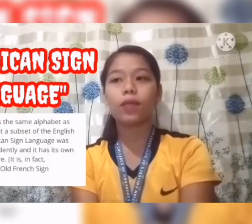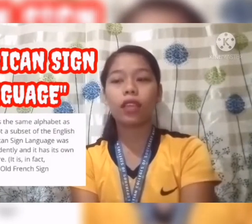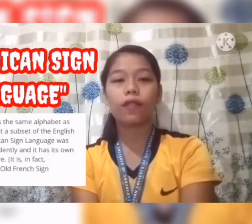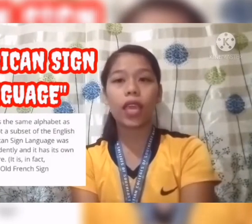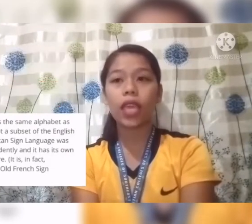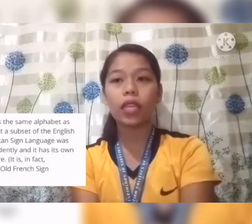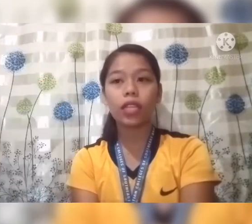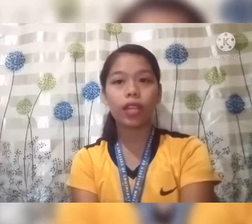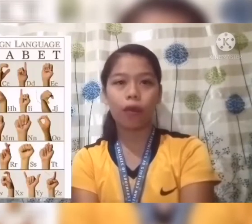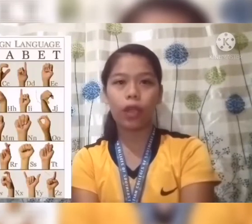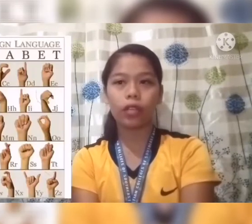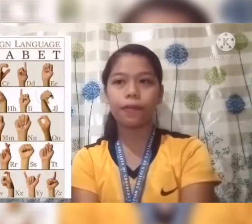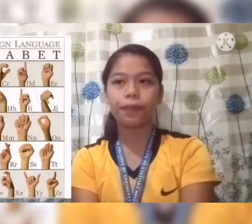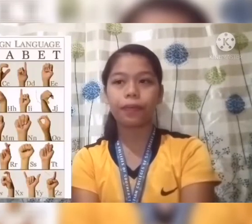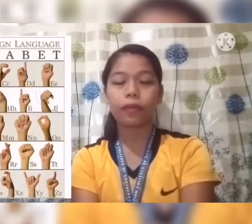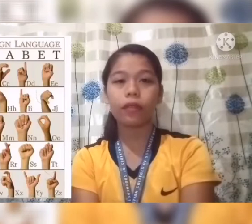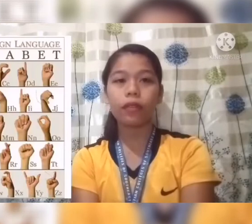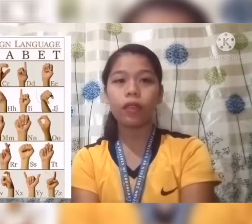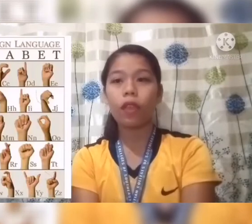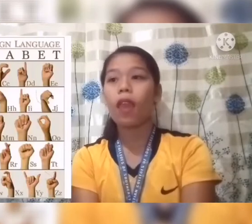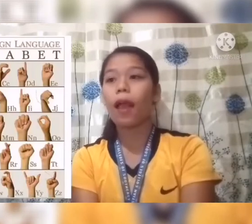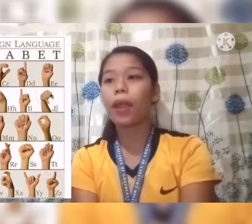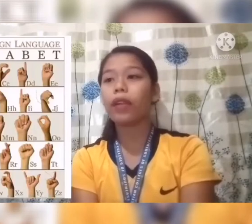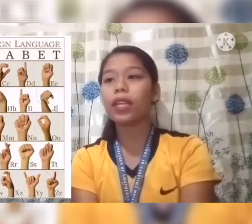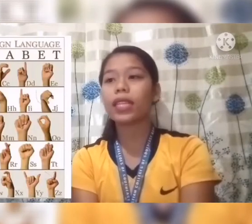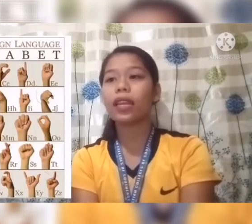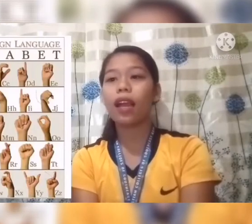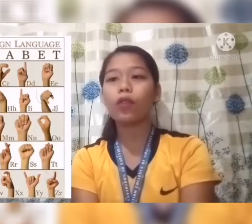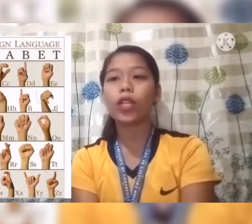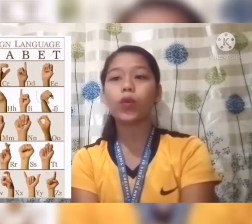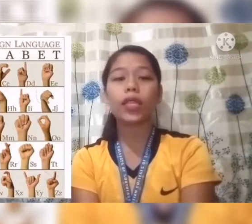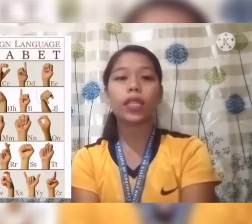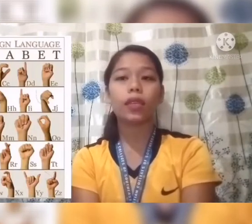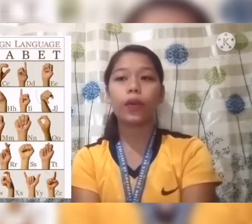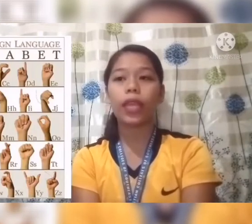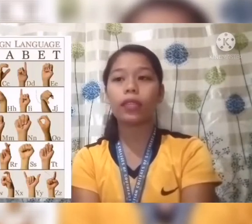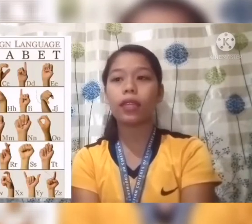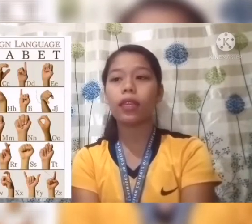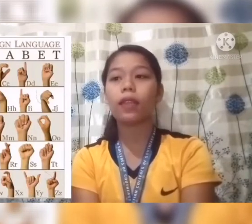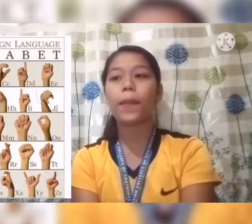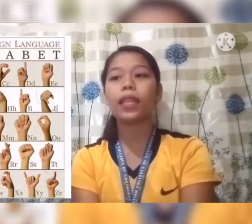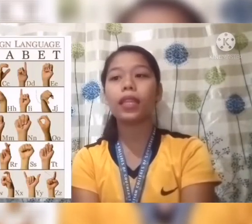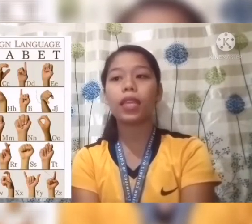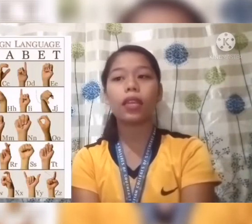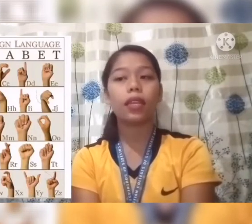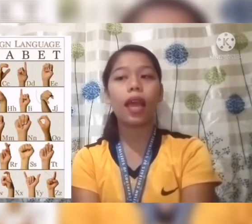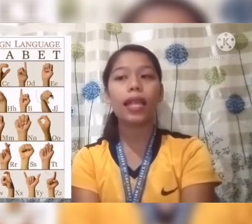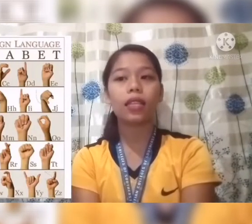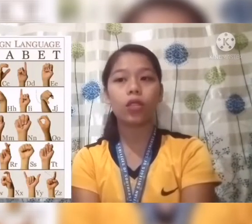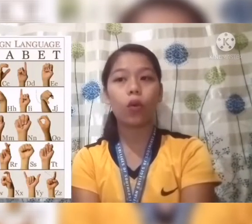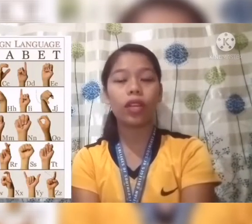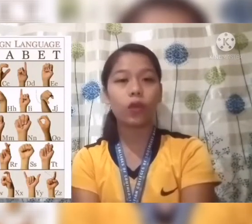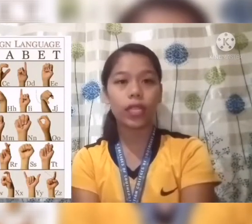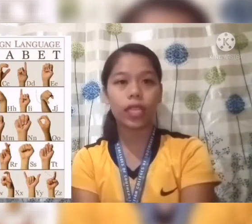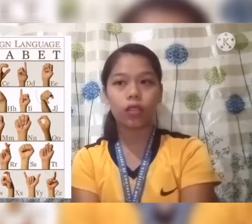of the English language. American Sign Language was created independently and has its own linguistic